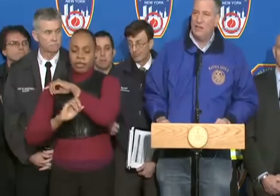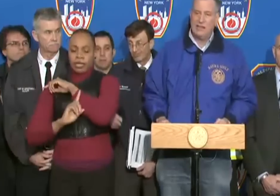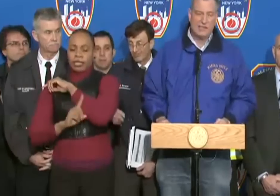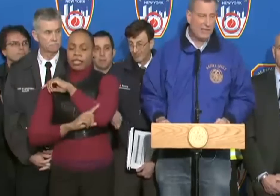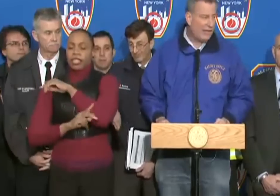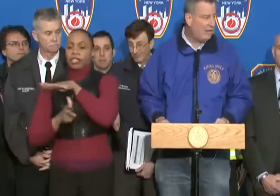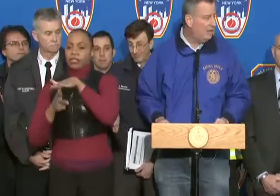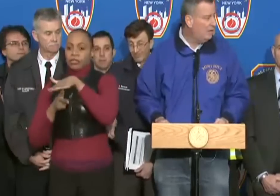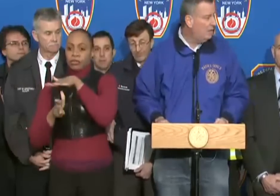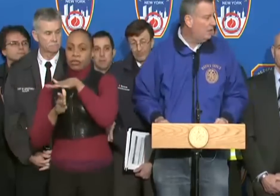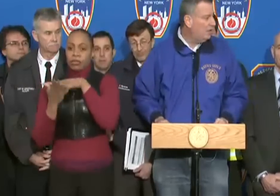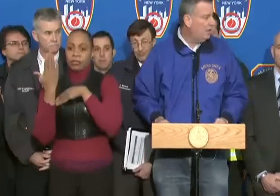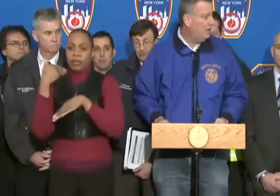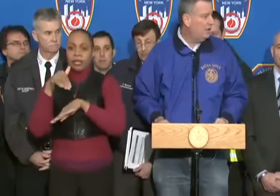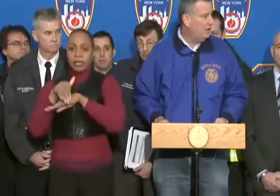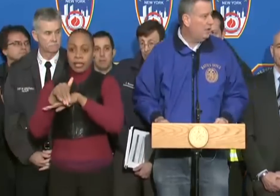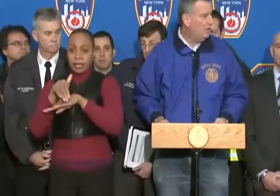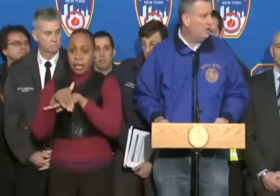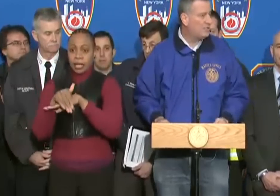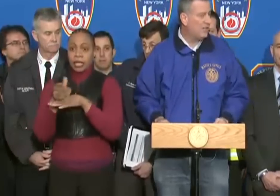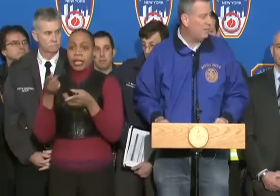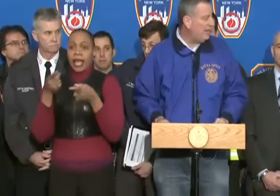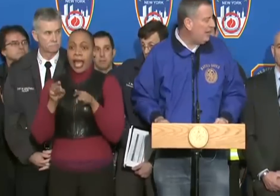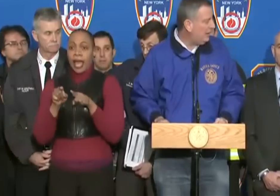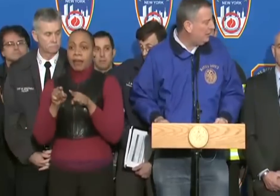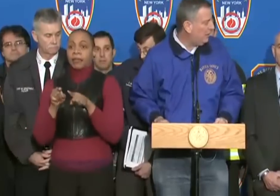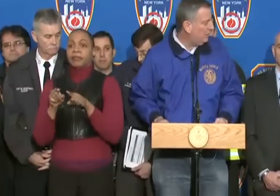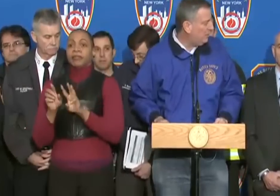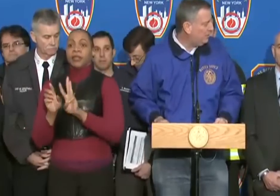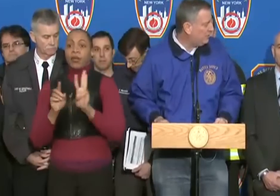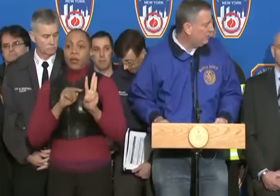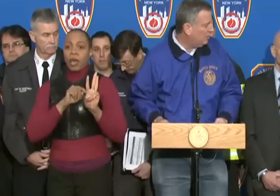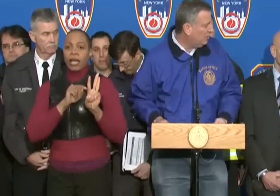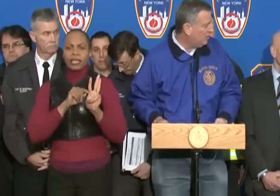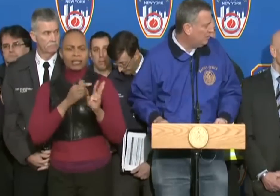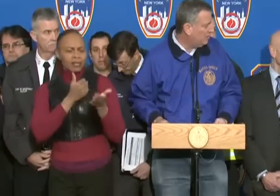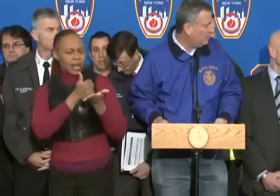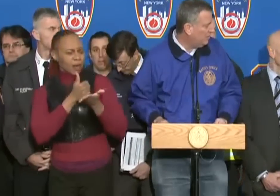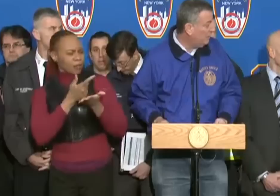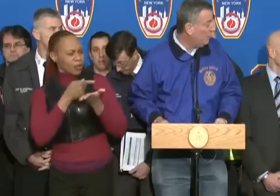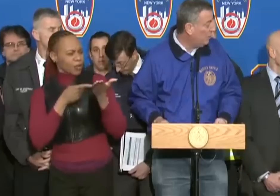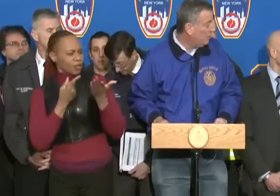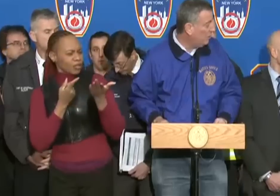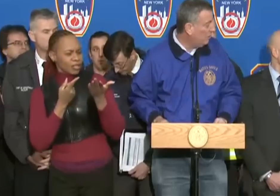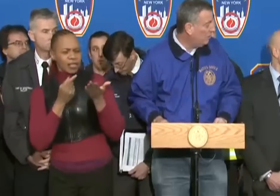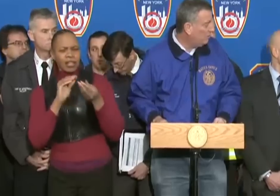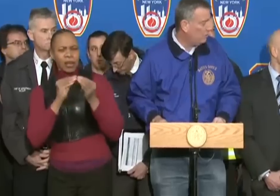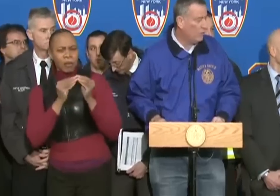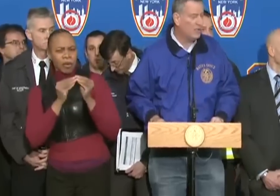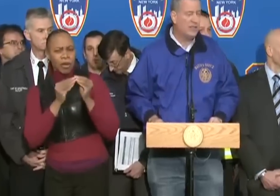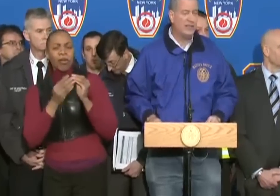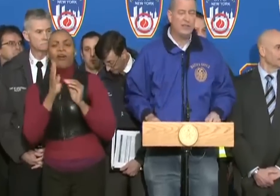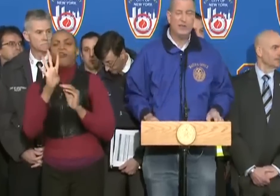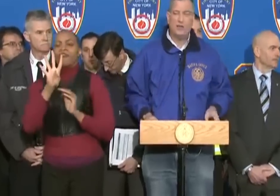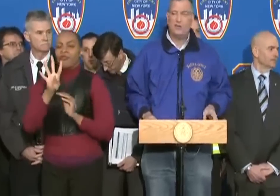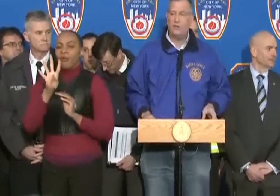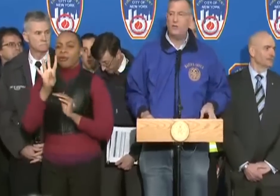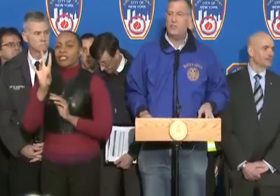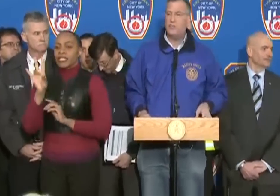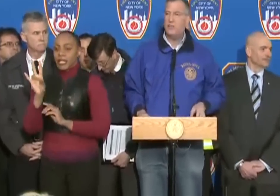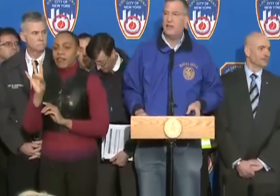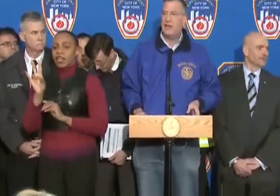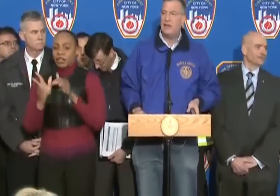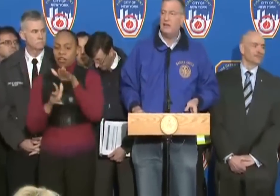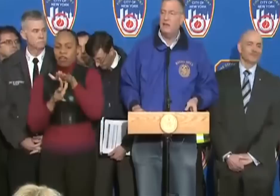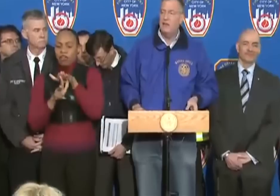garage last night in the west side of Manhattan. Help me, Commissioner, the number again? 4 and 7, garage 4